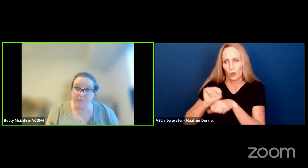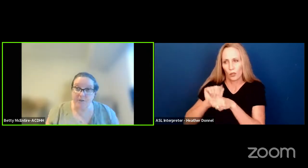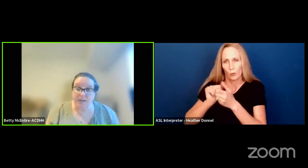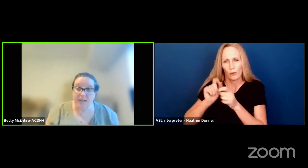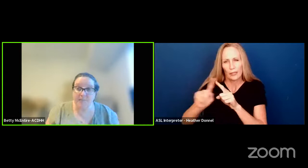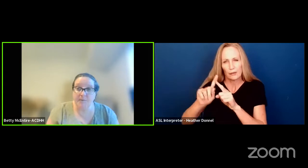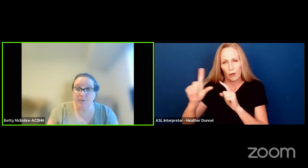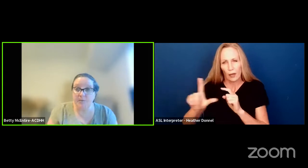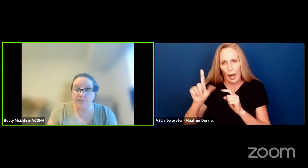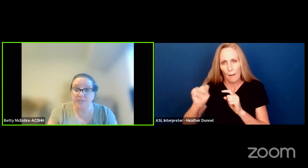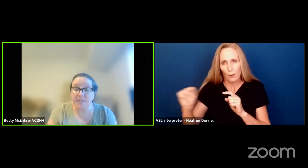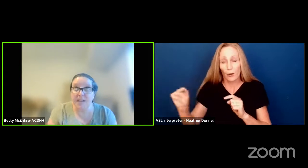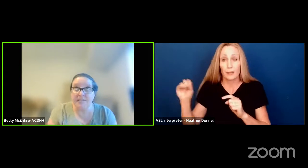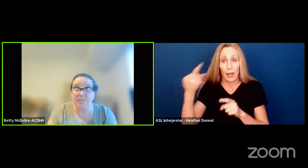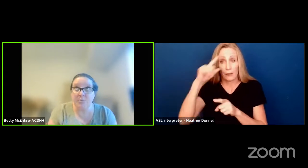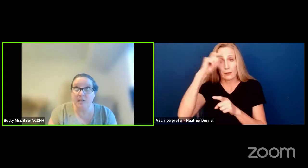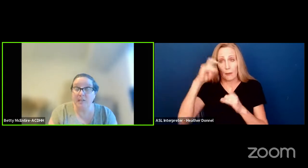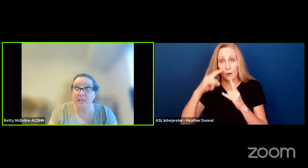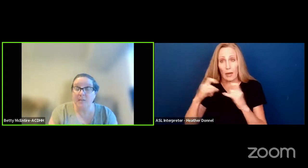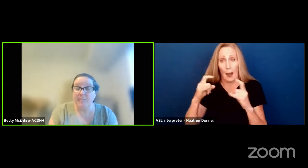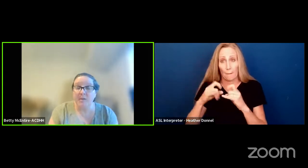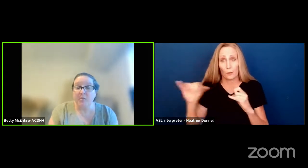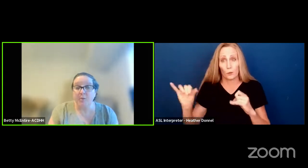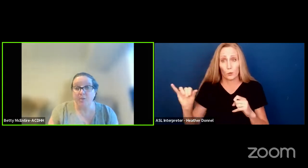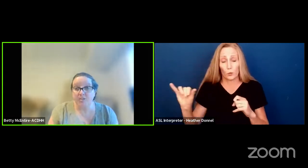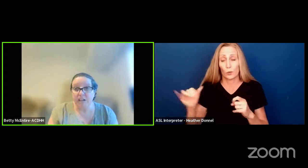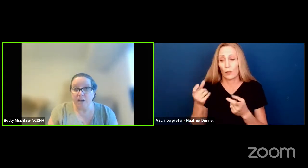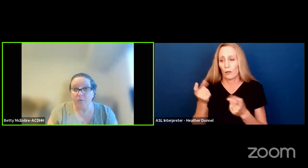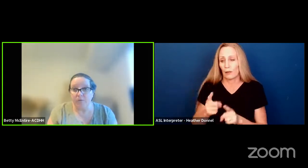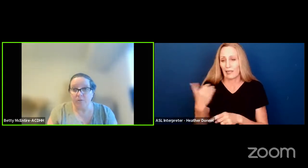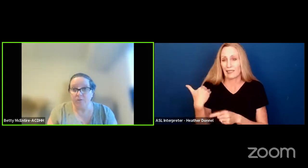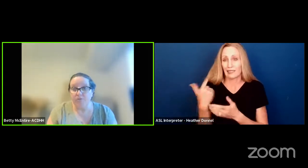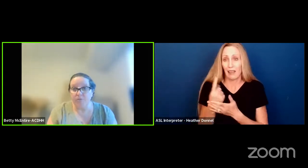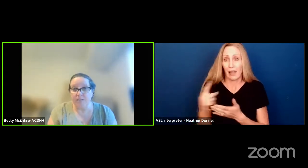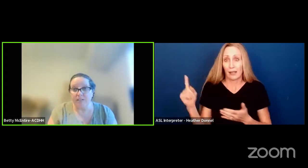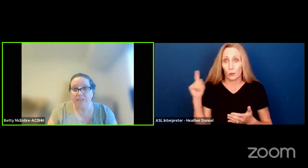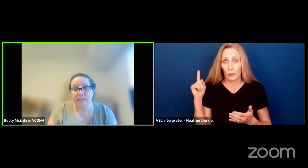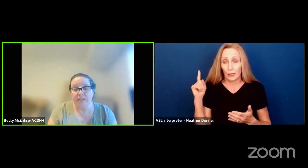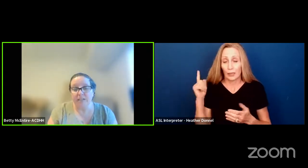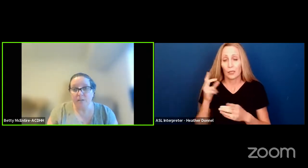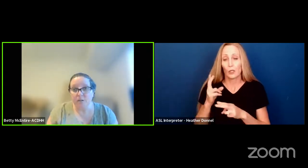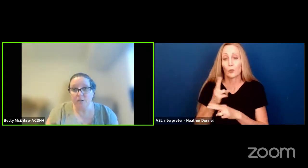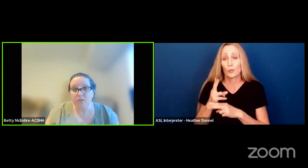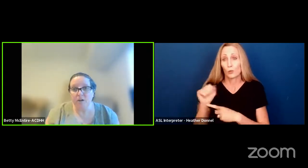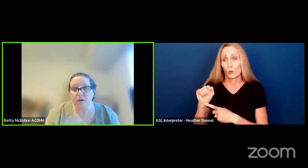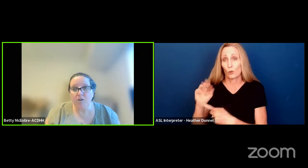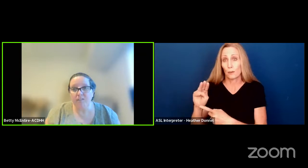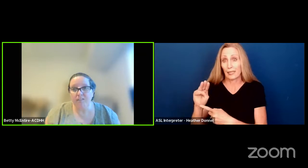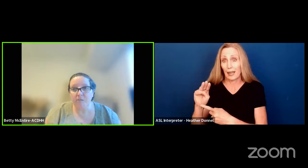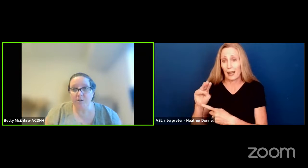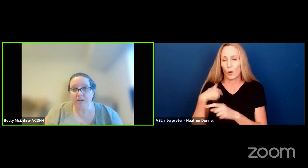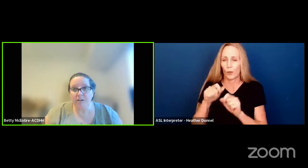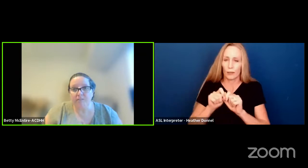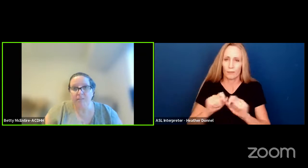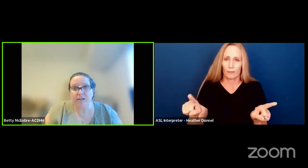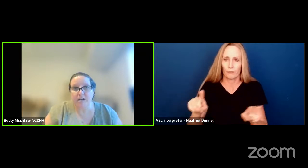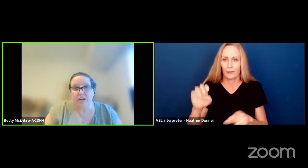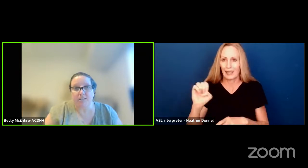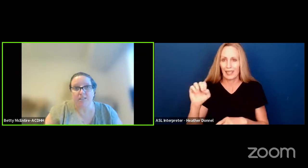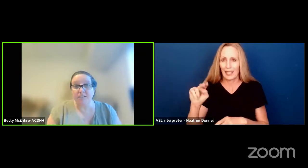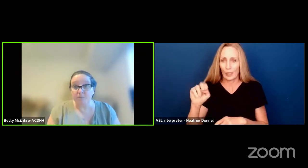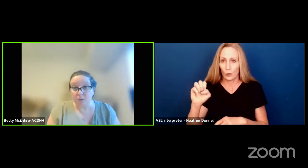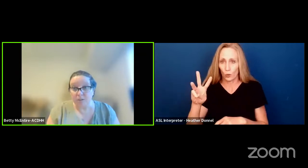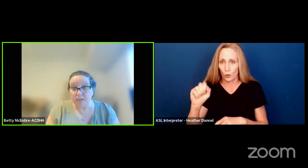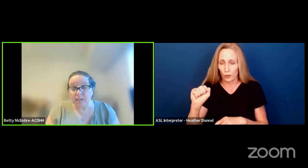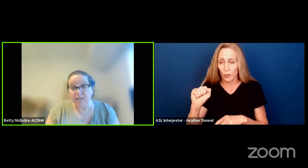the summer camps, and we just last week pushed out through our social media and e-news all of the summer camps that